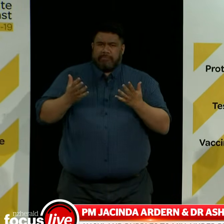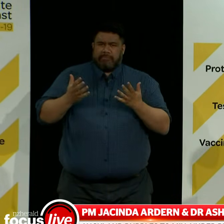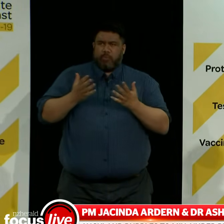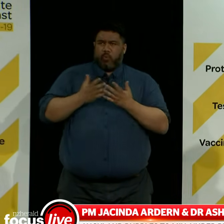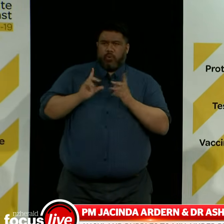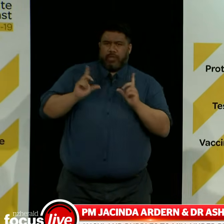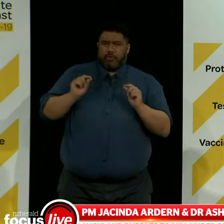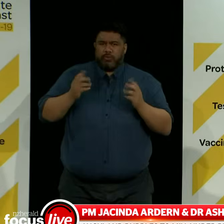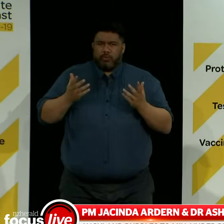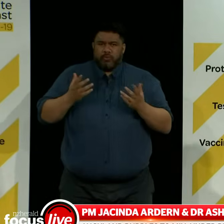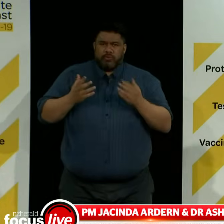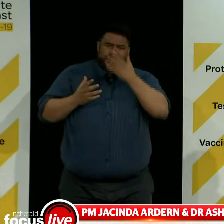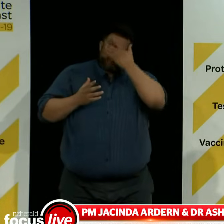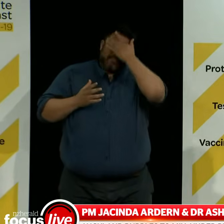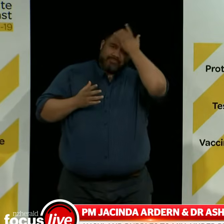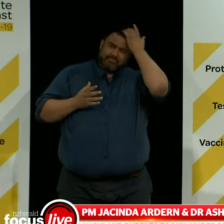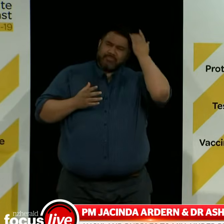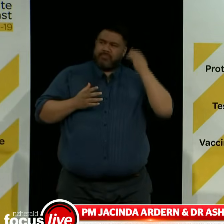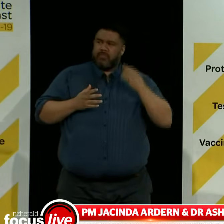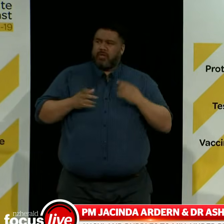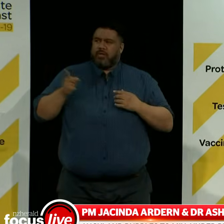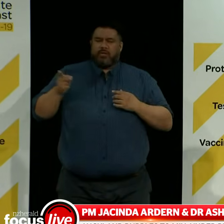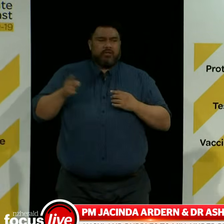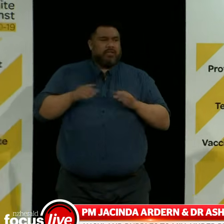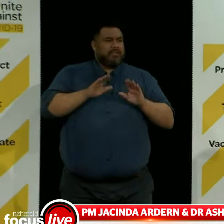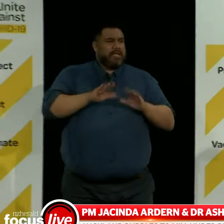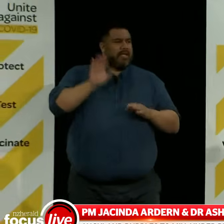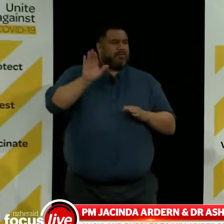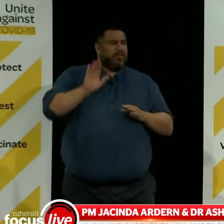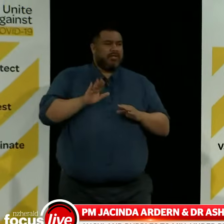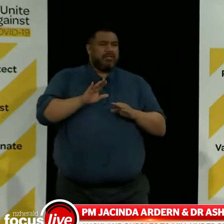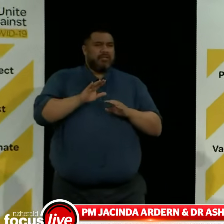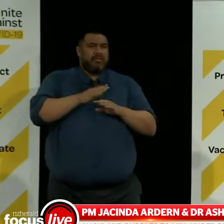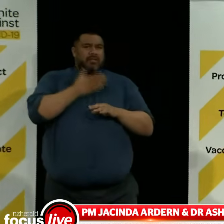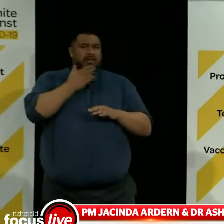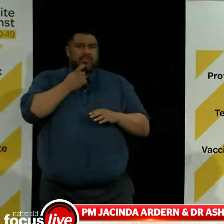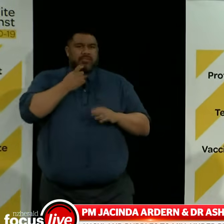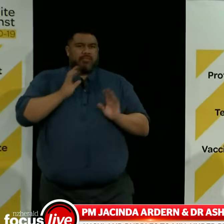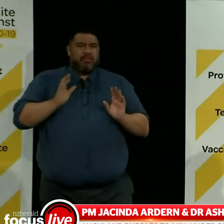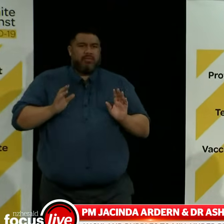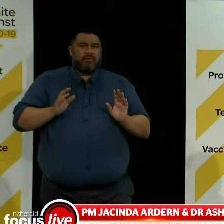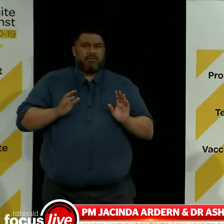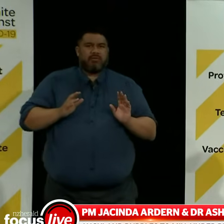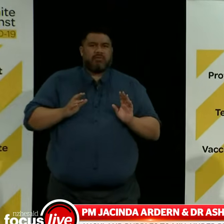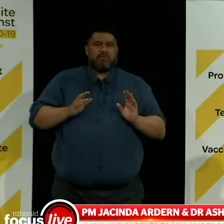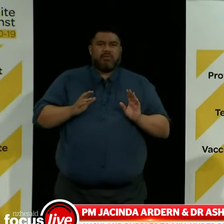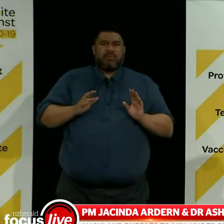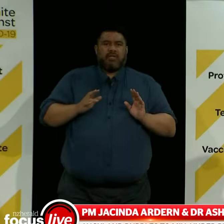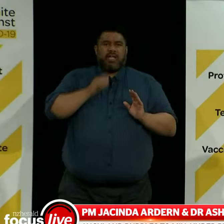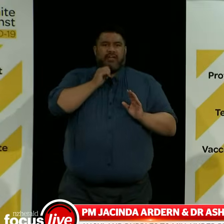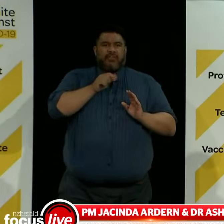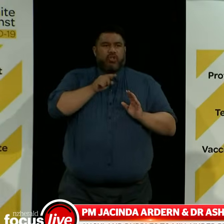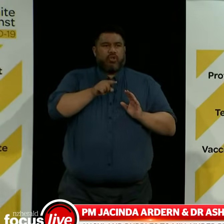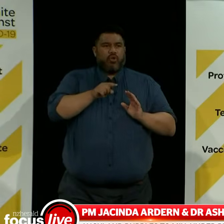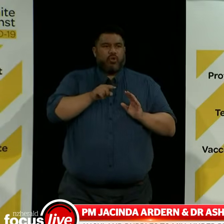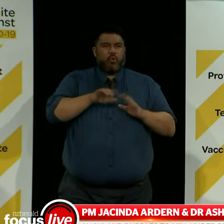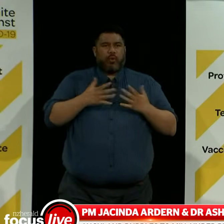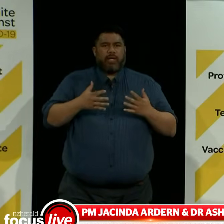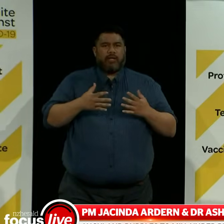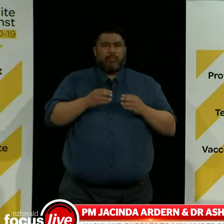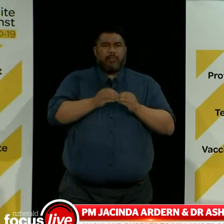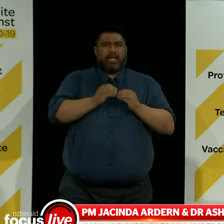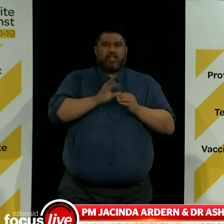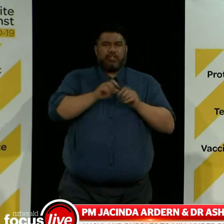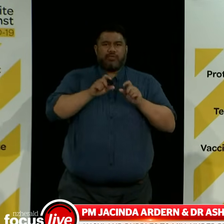is your modeling saying that? Keep it outside, nice and simple. Yeah, if you haven't got a good bladder, don't stay for long. We haven't modelled that